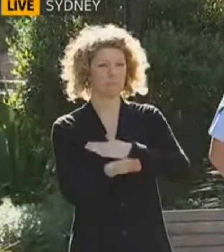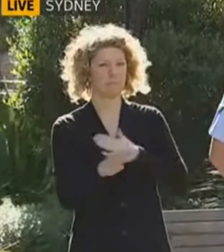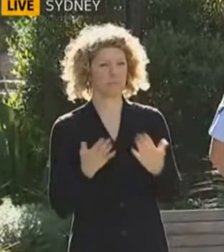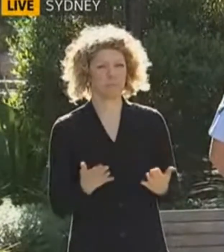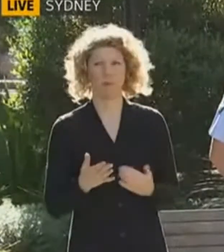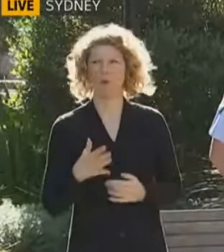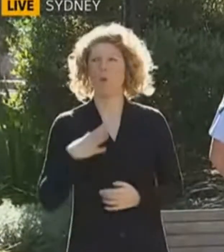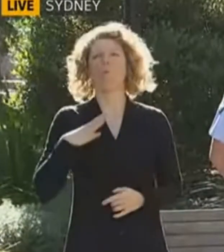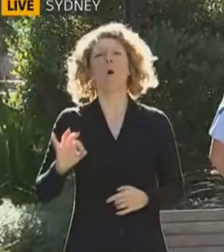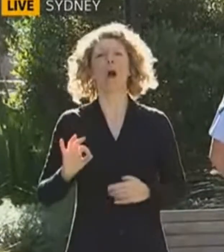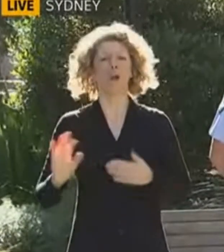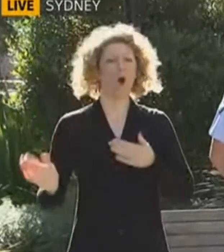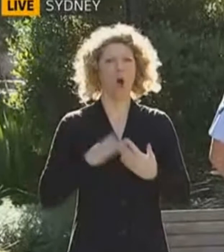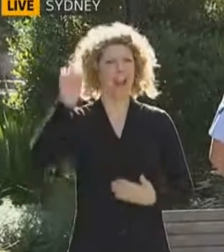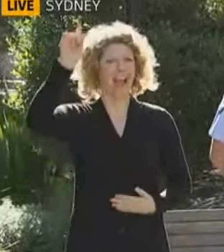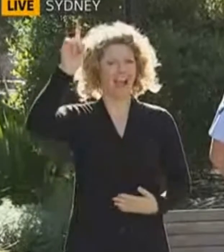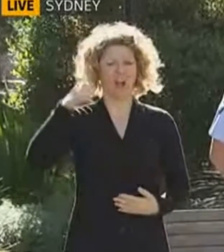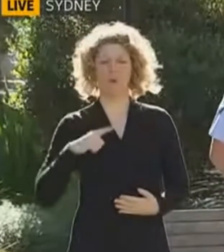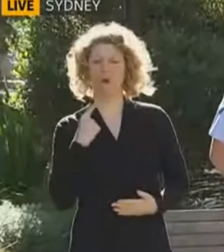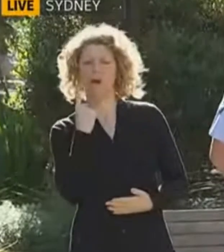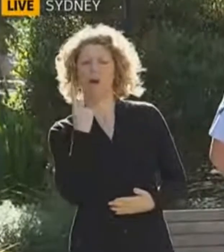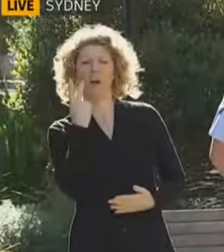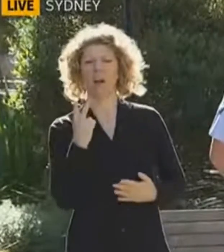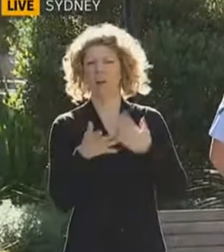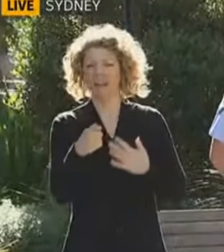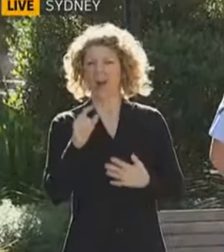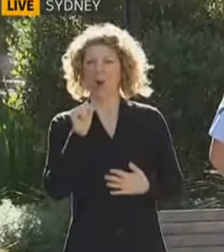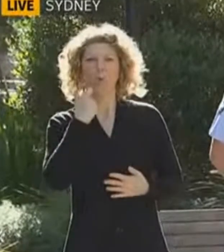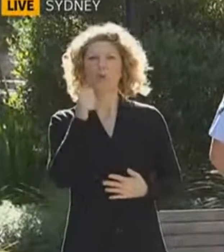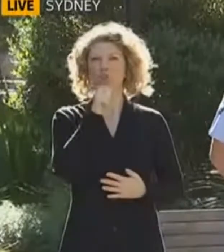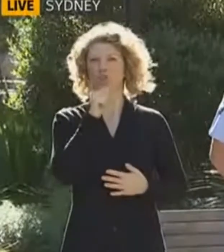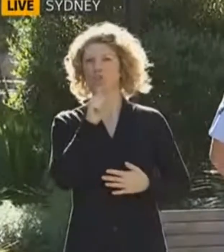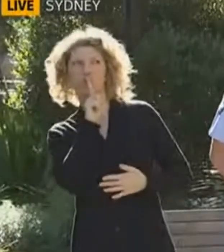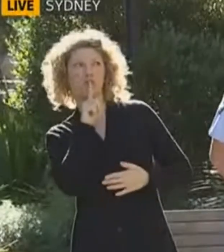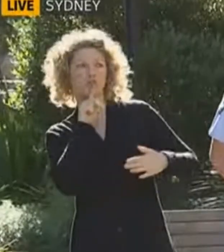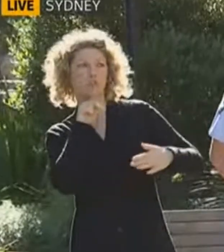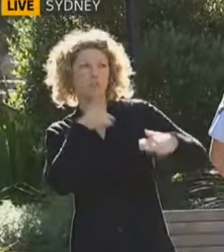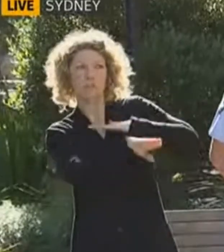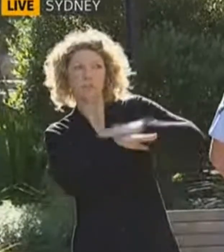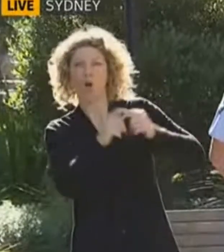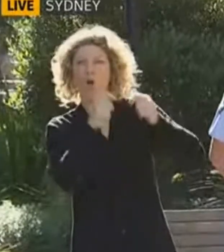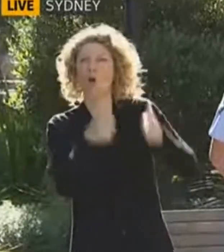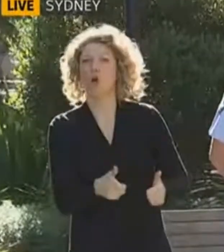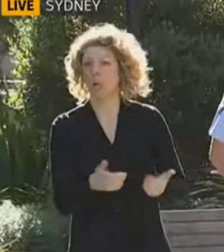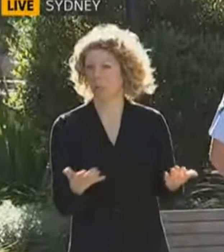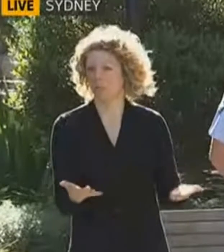to enforce the border closure immediately? Won't you have a whole stack of people flooding over the border? Well, just to make 2 points clear, already